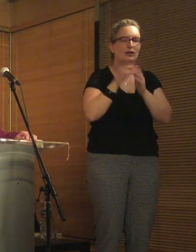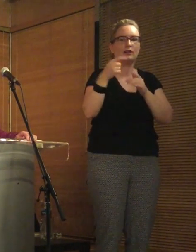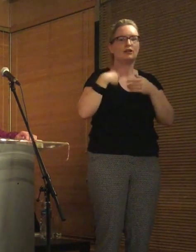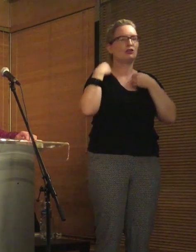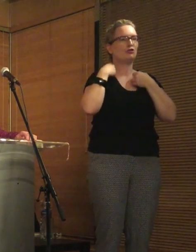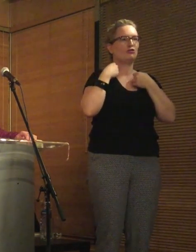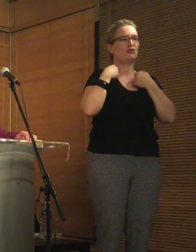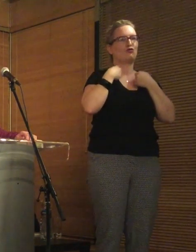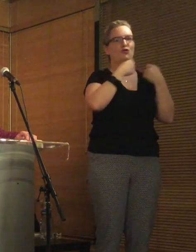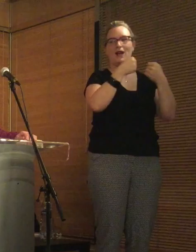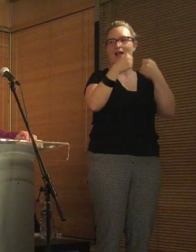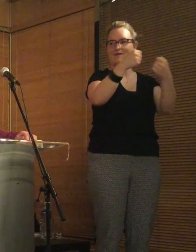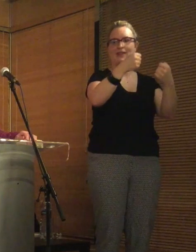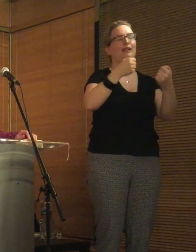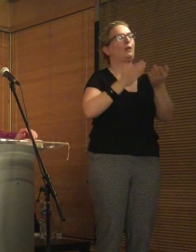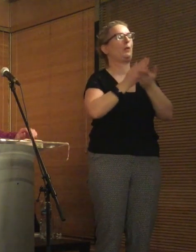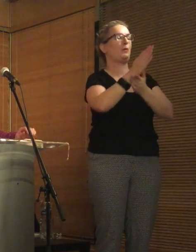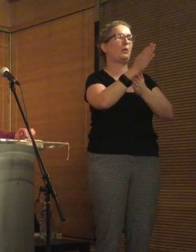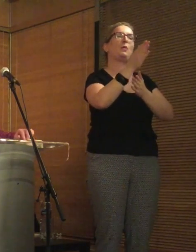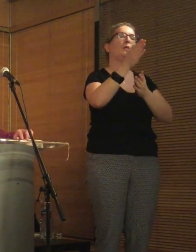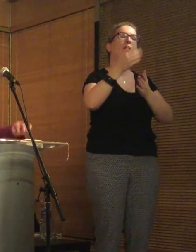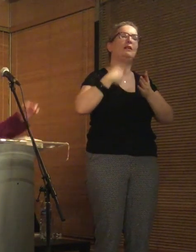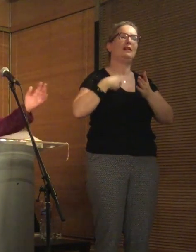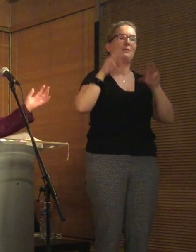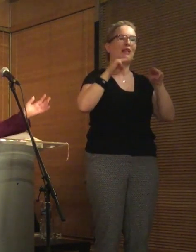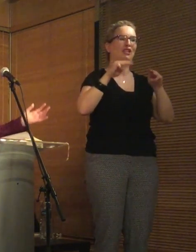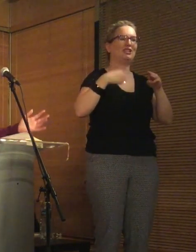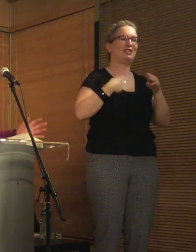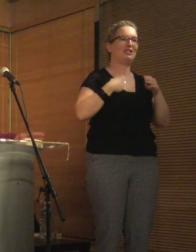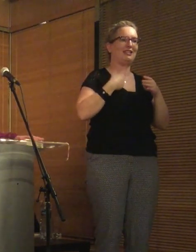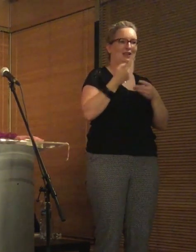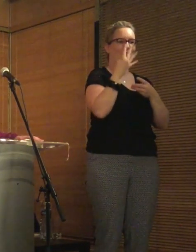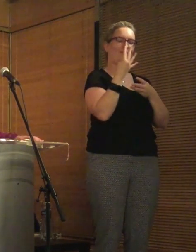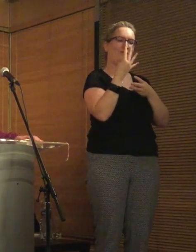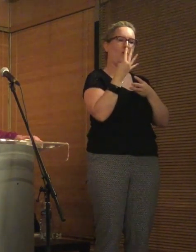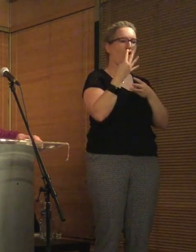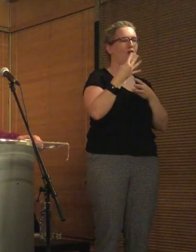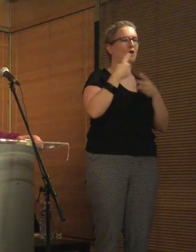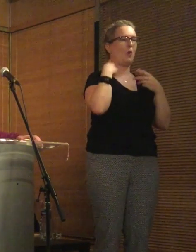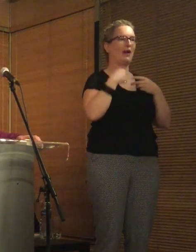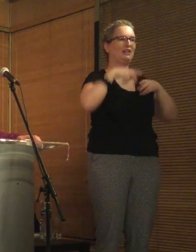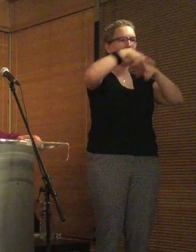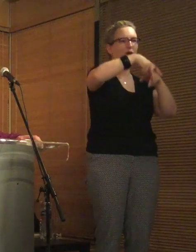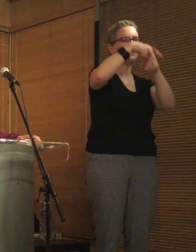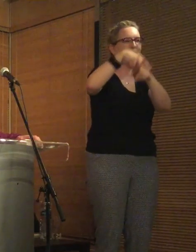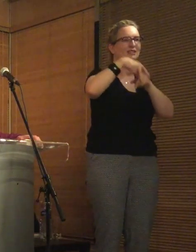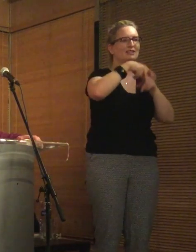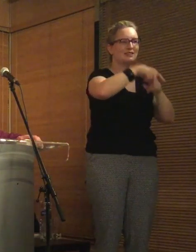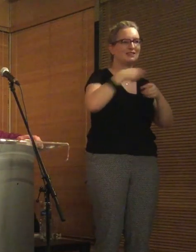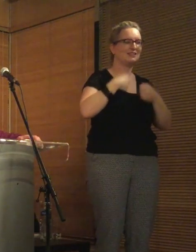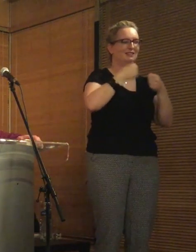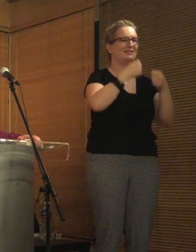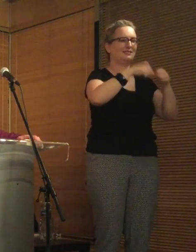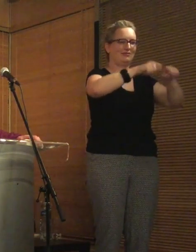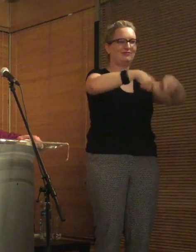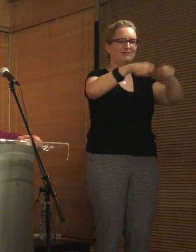an open carriage pulled by four white horses, addressing the crowds of people. Both Constance and Eva addressed the